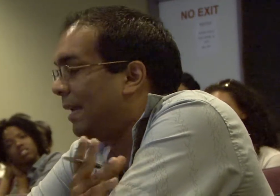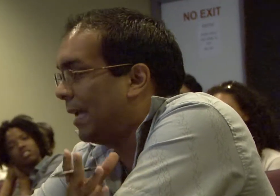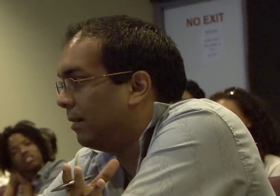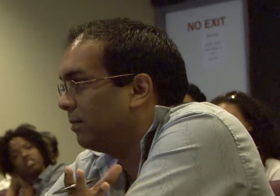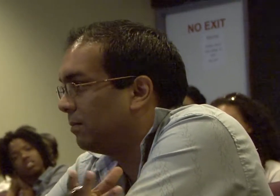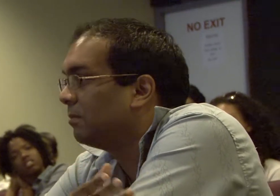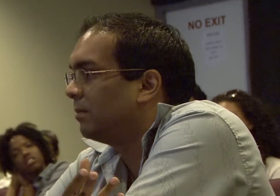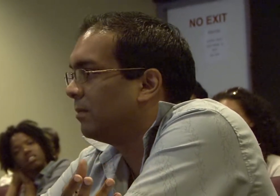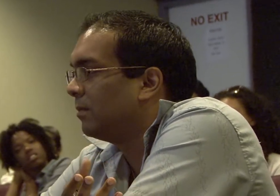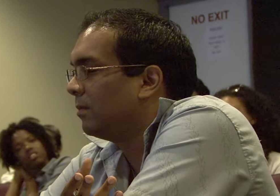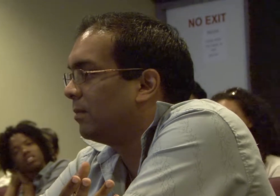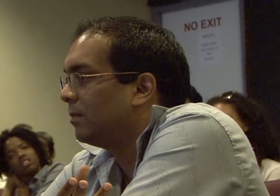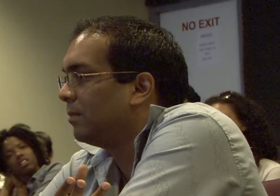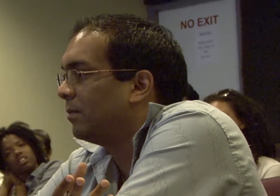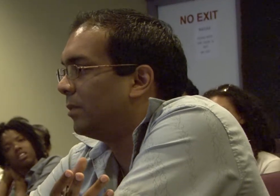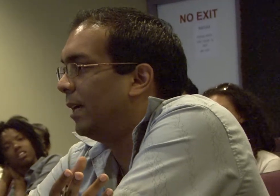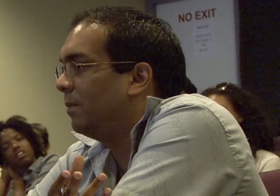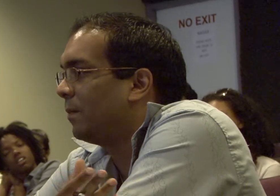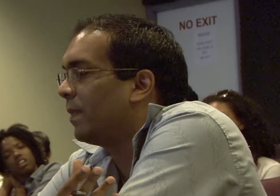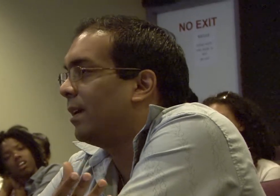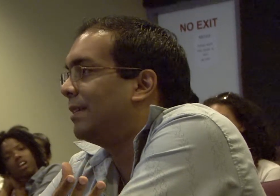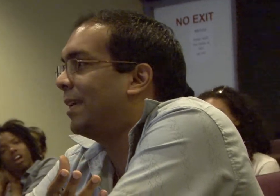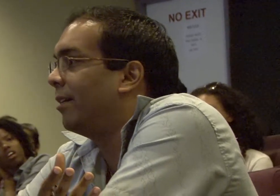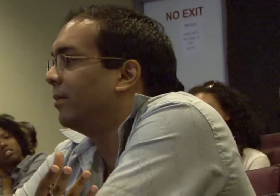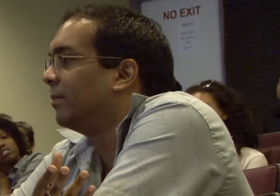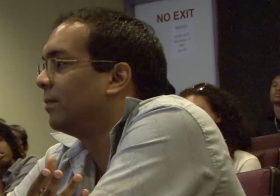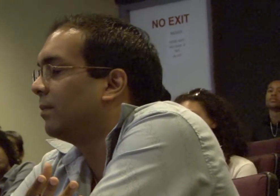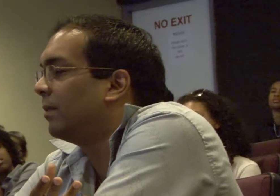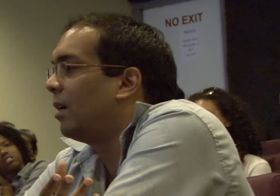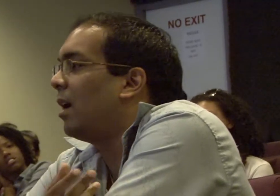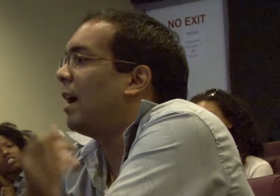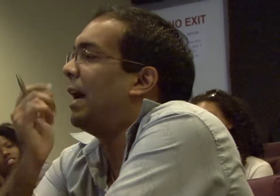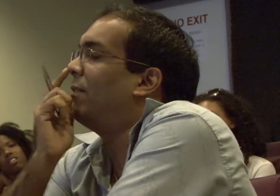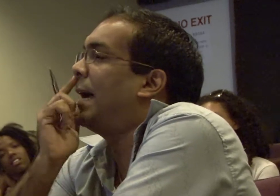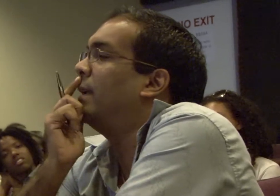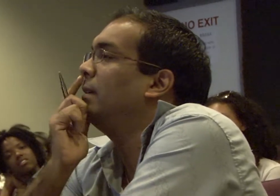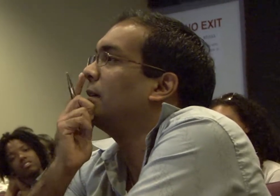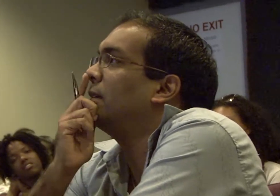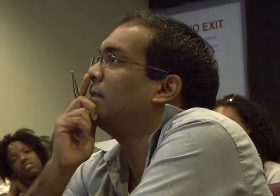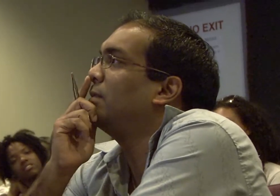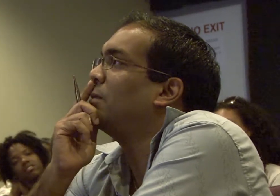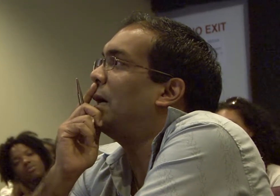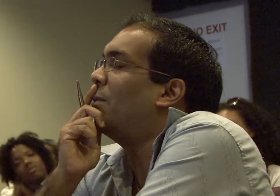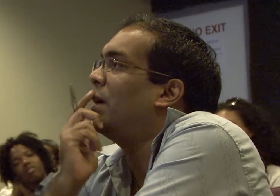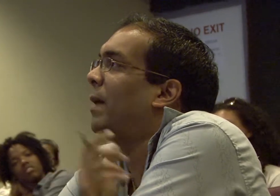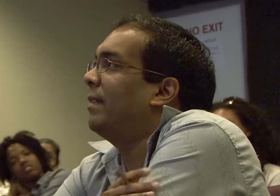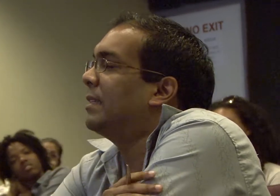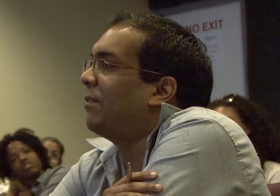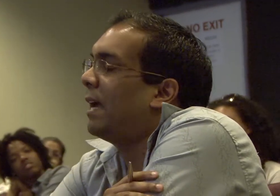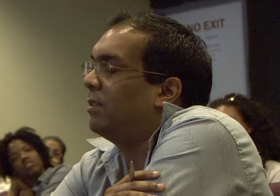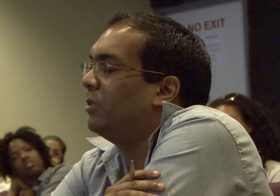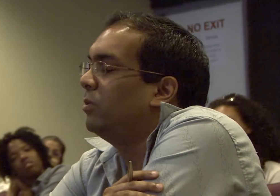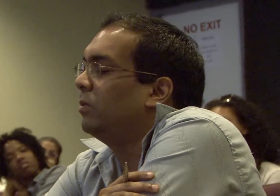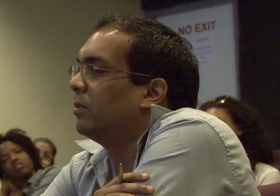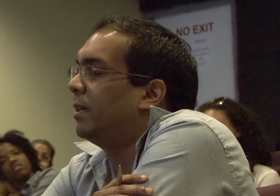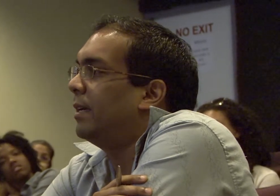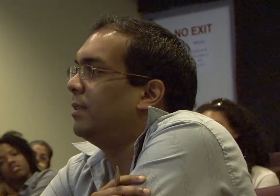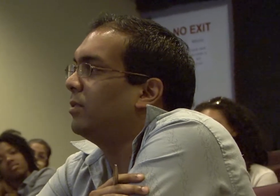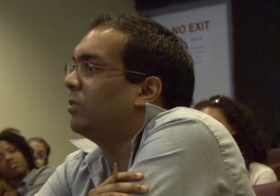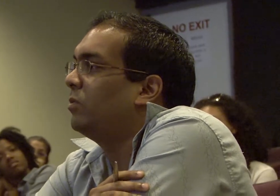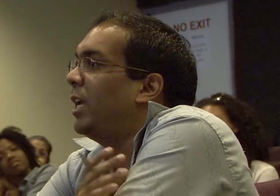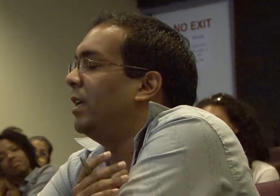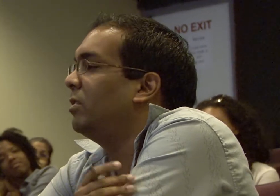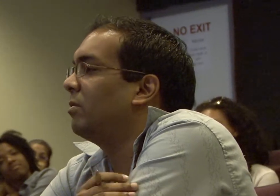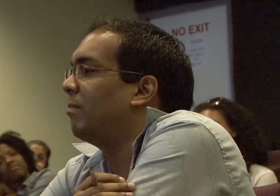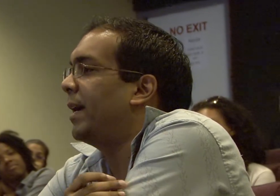to do that again, right, is scary. I've had, one of my things I've had to do